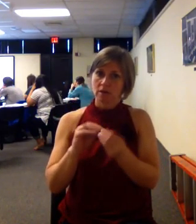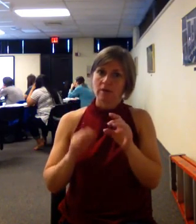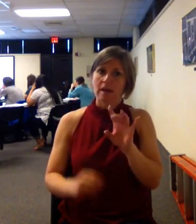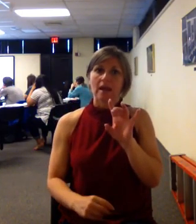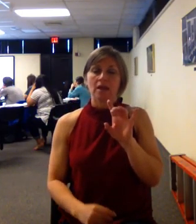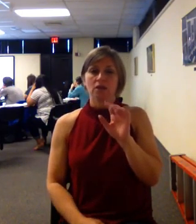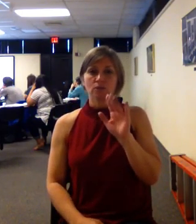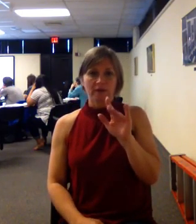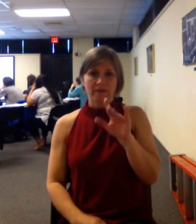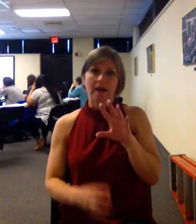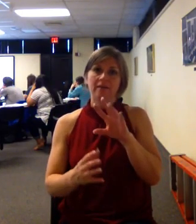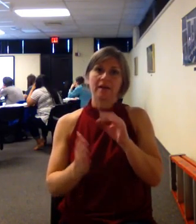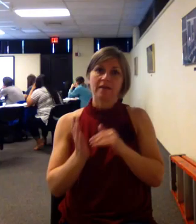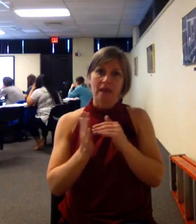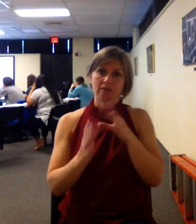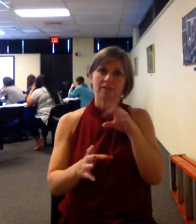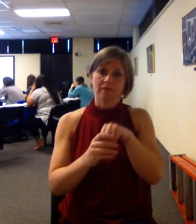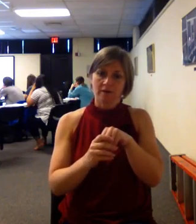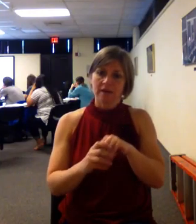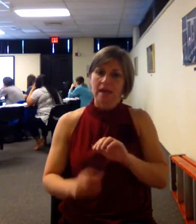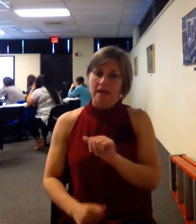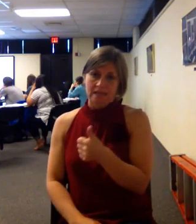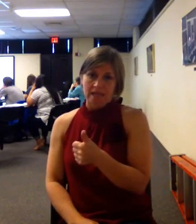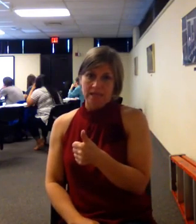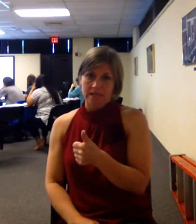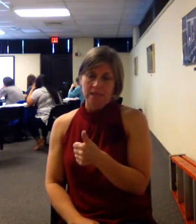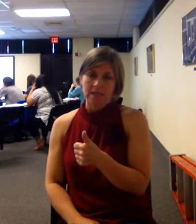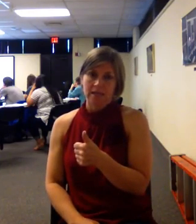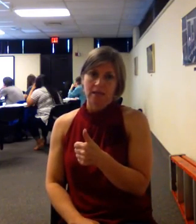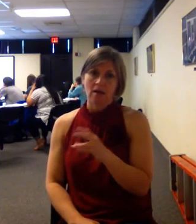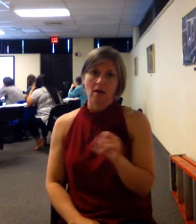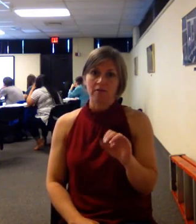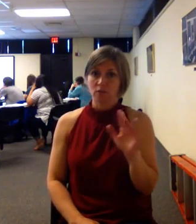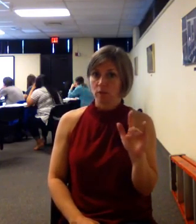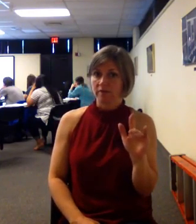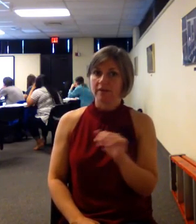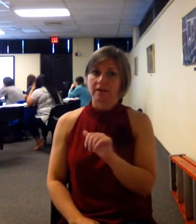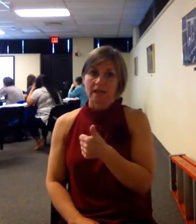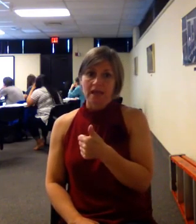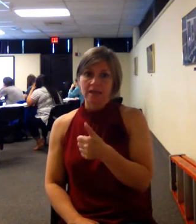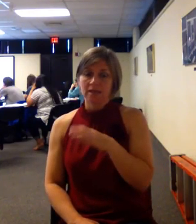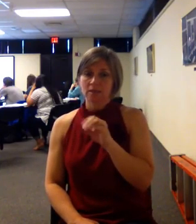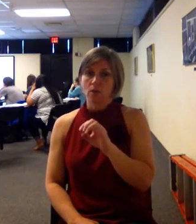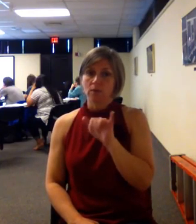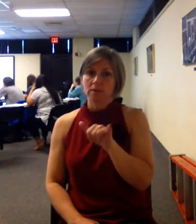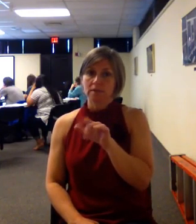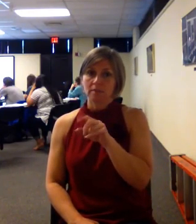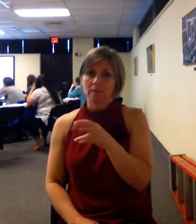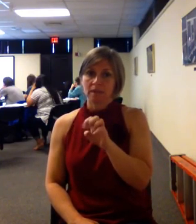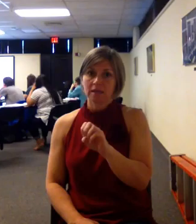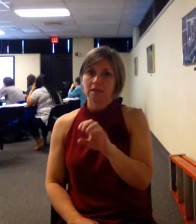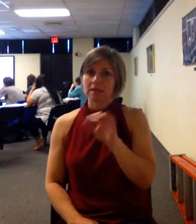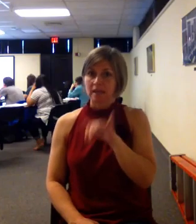your portfolio. 10,000 of it, of the 25 is your Olympic steel, so that's 40%. 7 of the